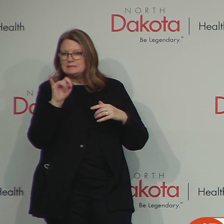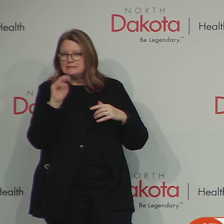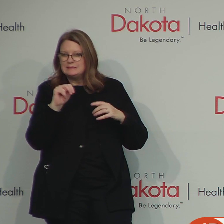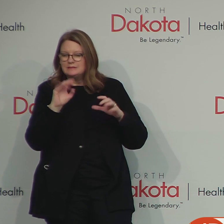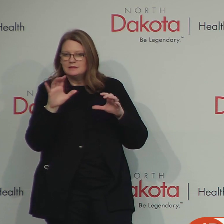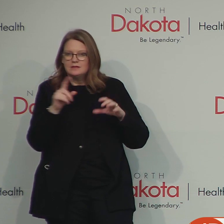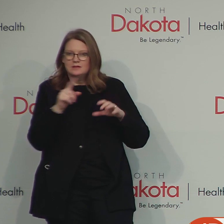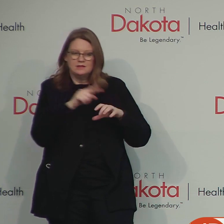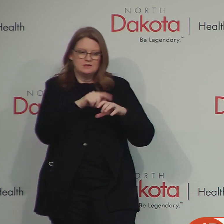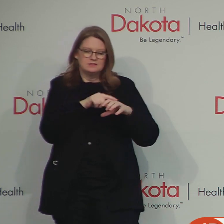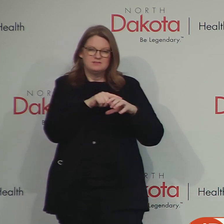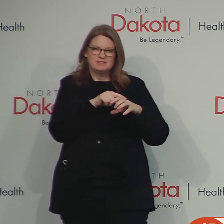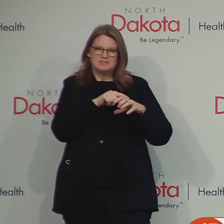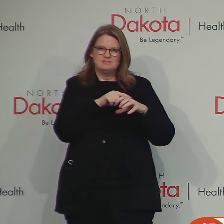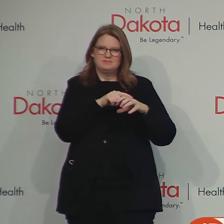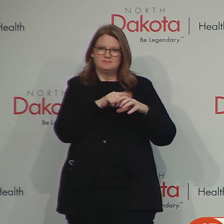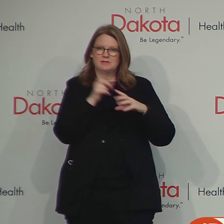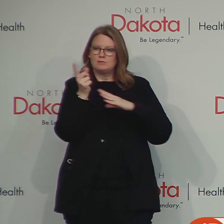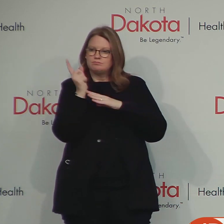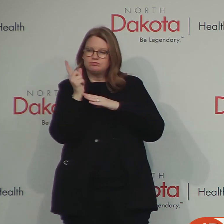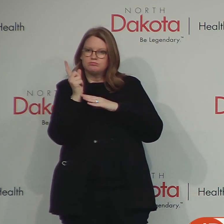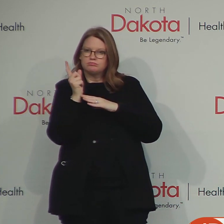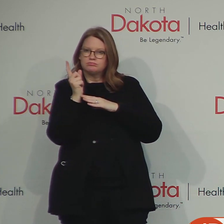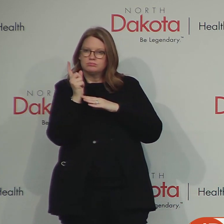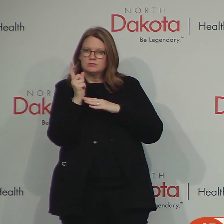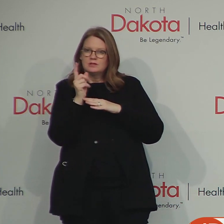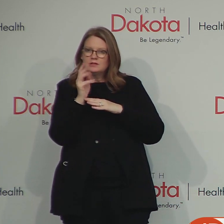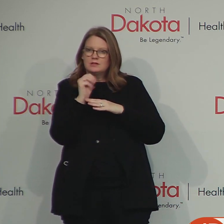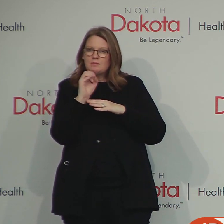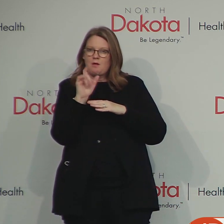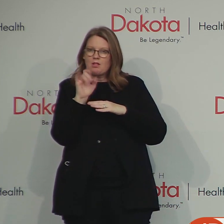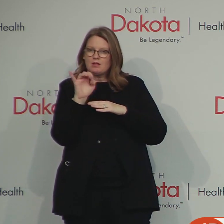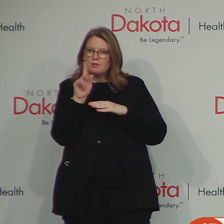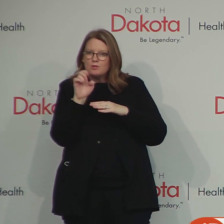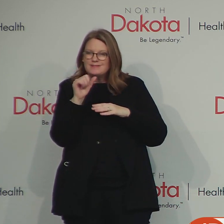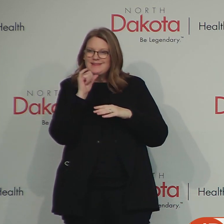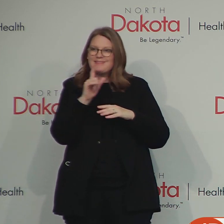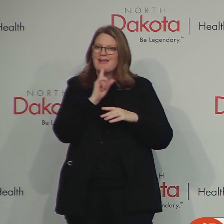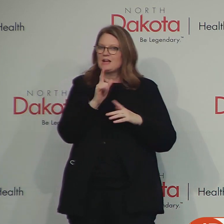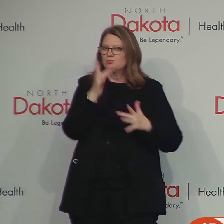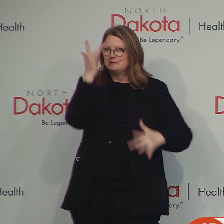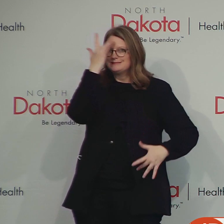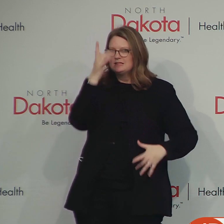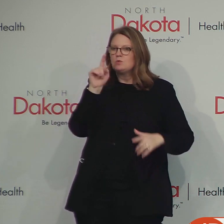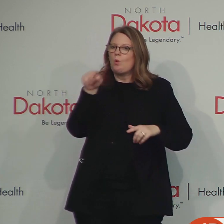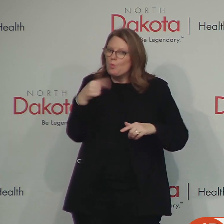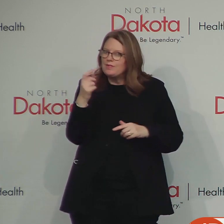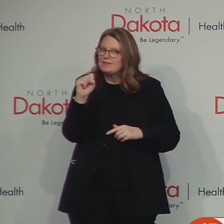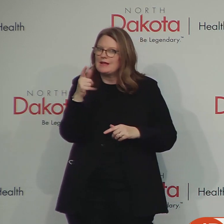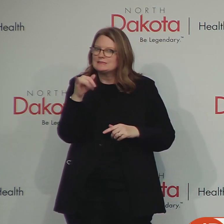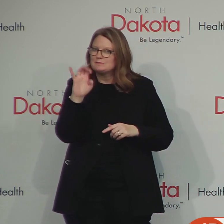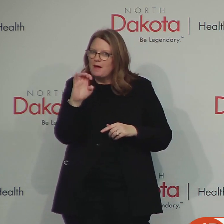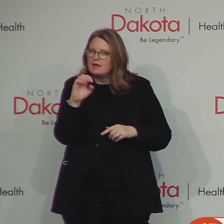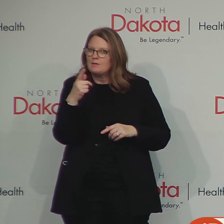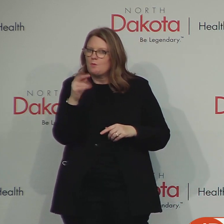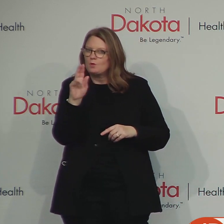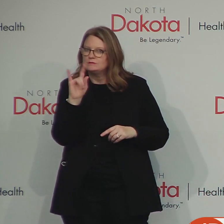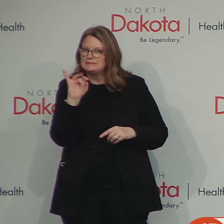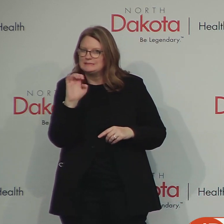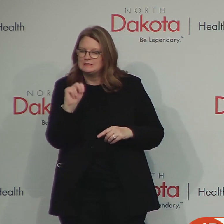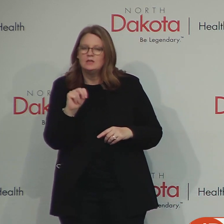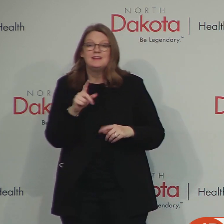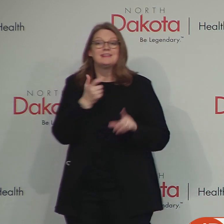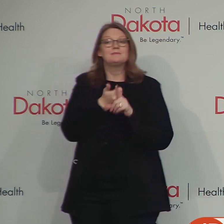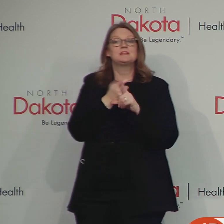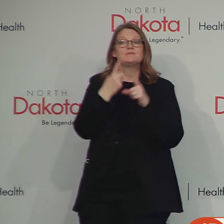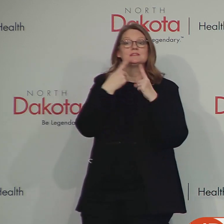to get that immune response with a small portion of the molecule, not the actual disease itself. They're safe and highly effective.